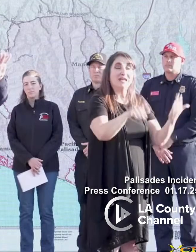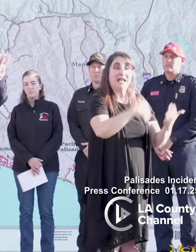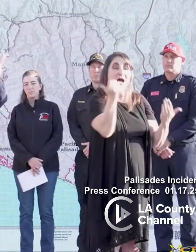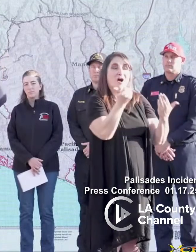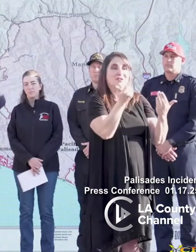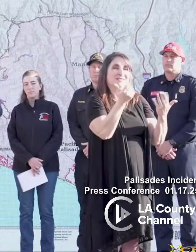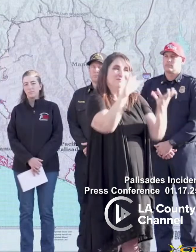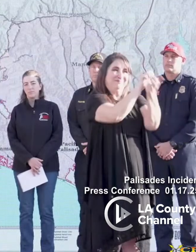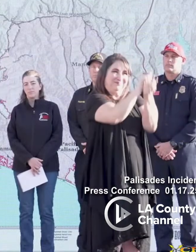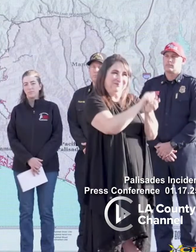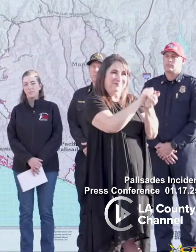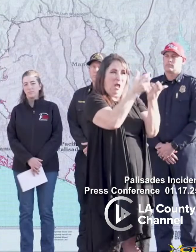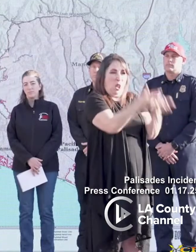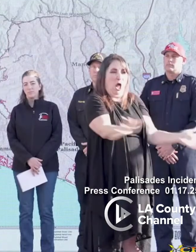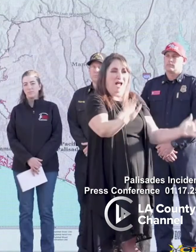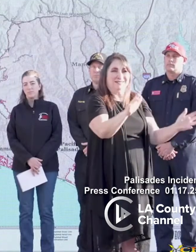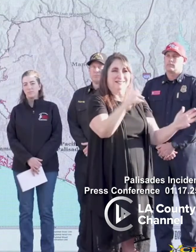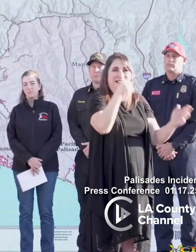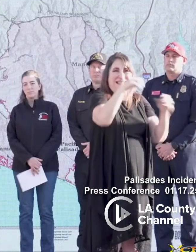the house.